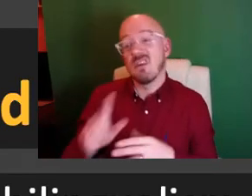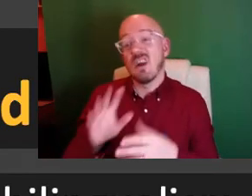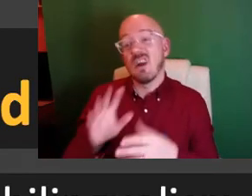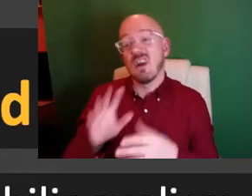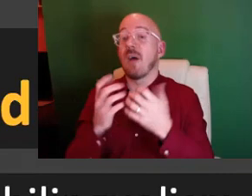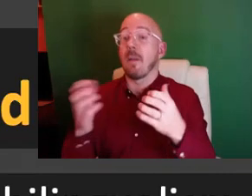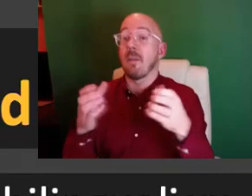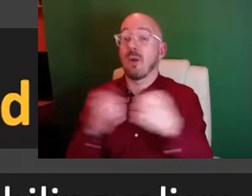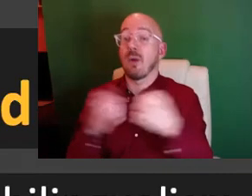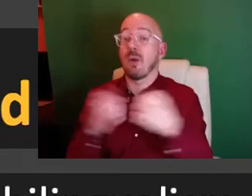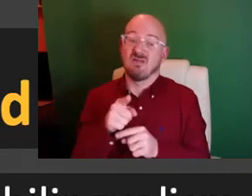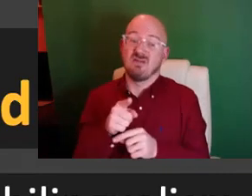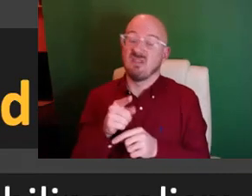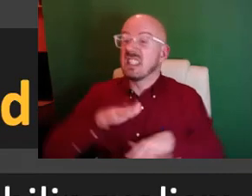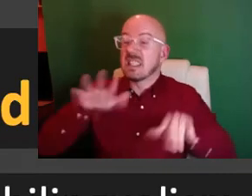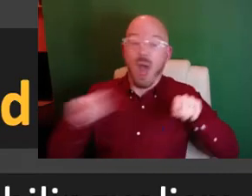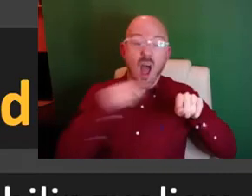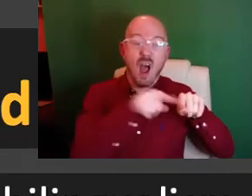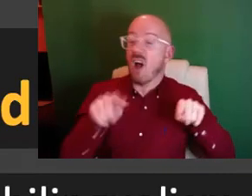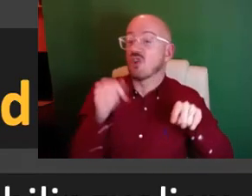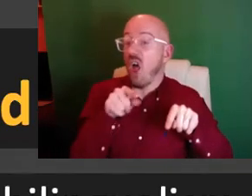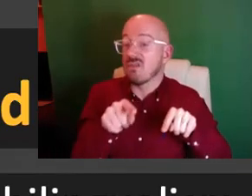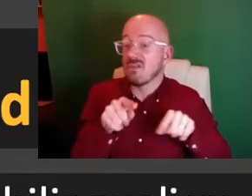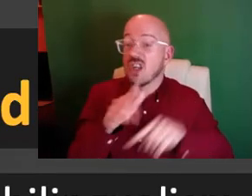And there are 20 resource bases.